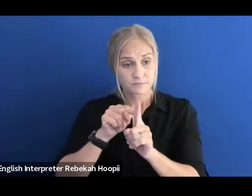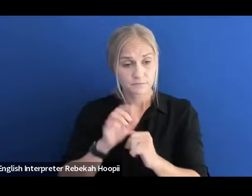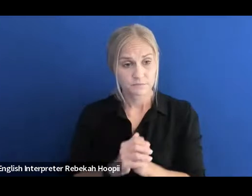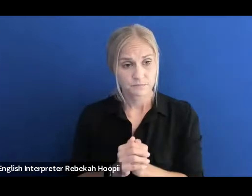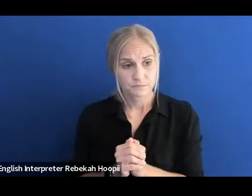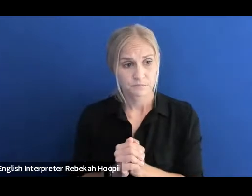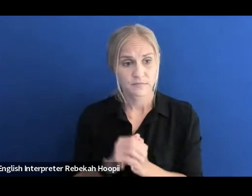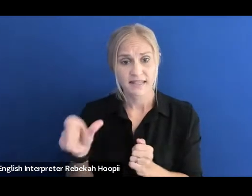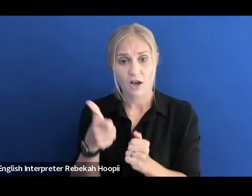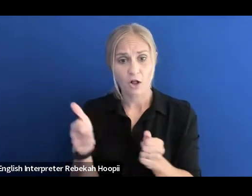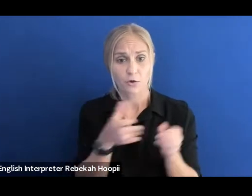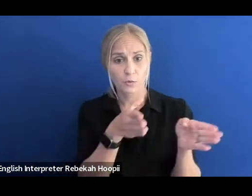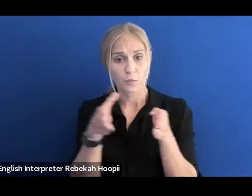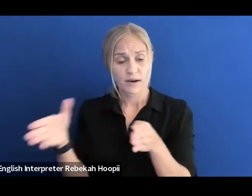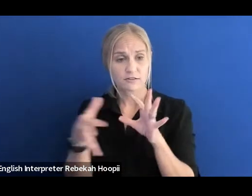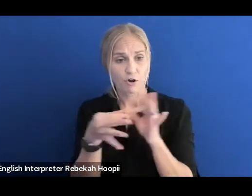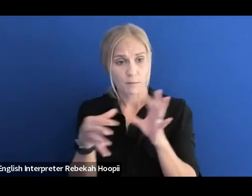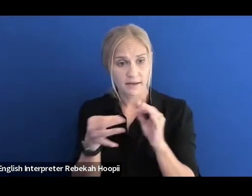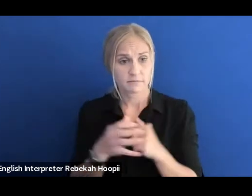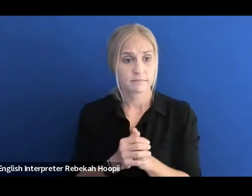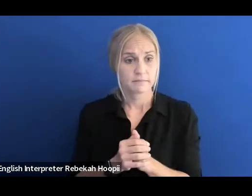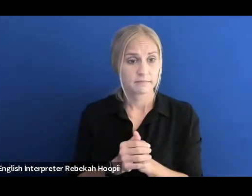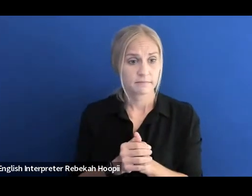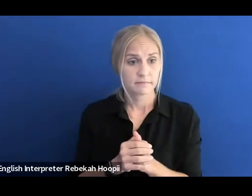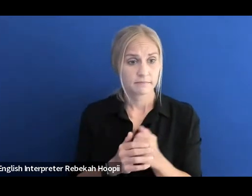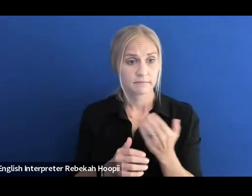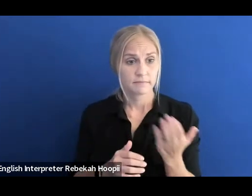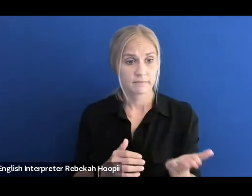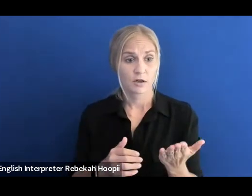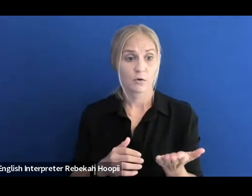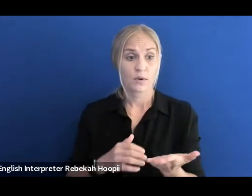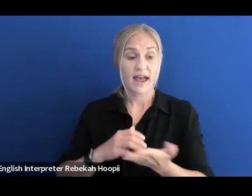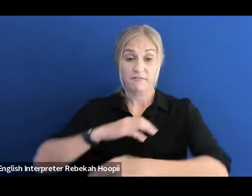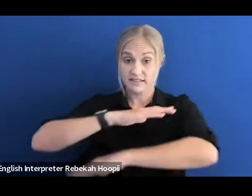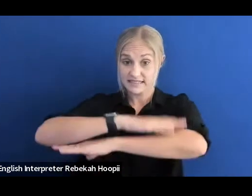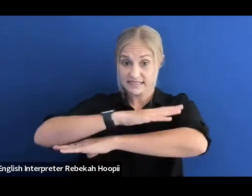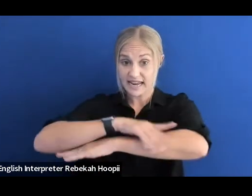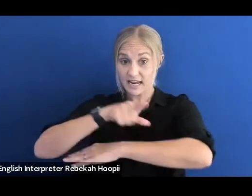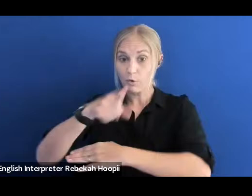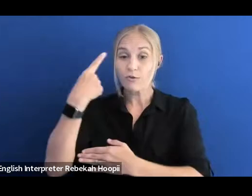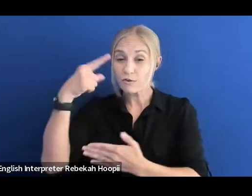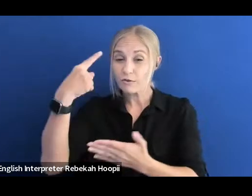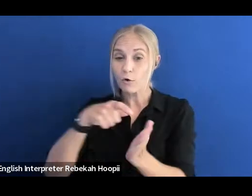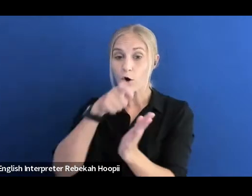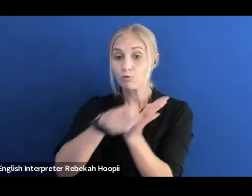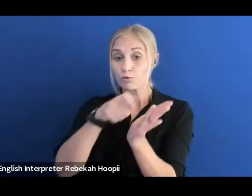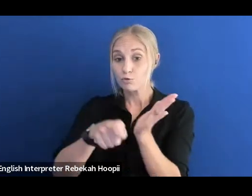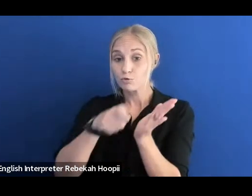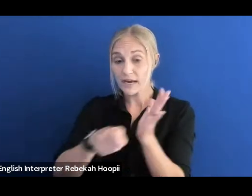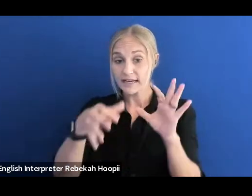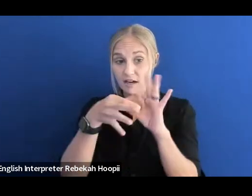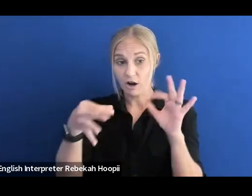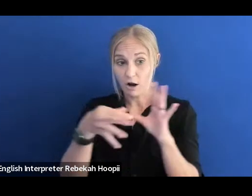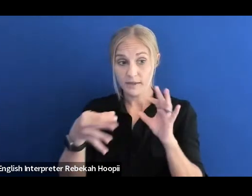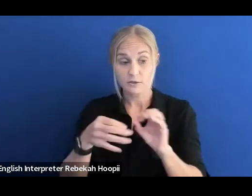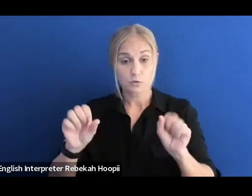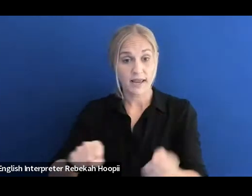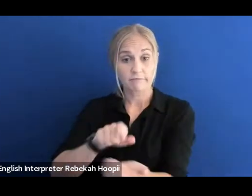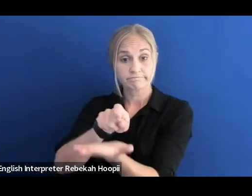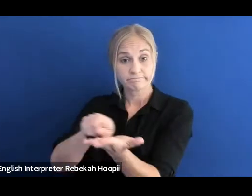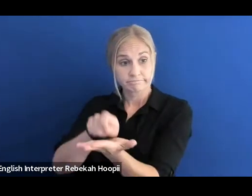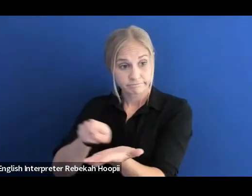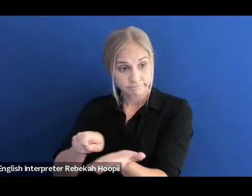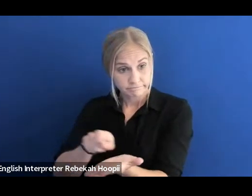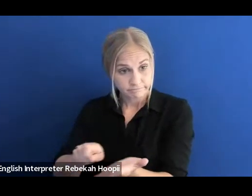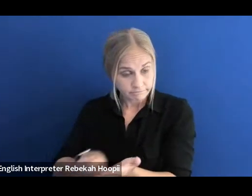can comment. So we do have in the middle table set up for written comments, and you can write in the comments. Give a moment, Hank